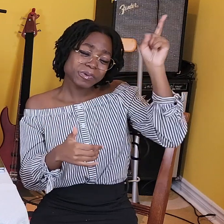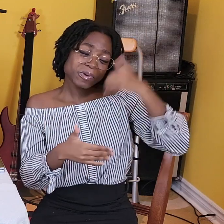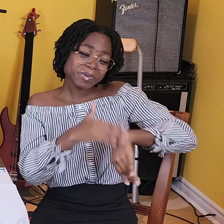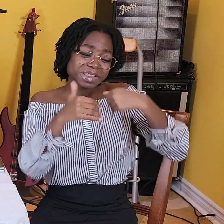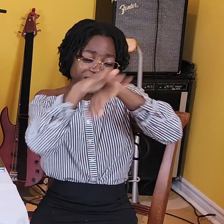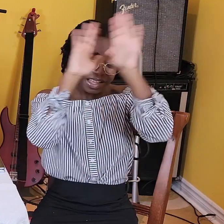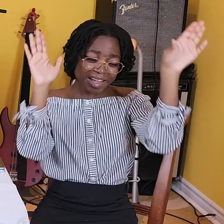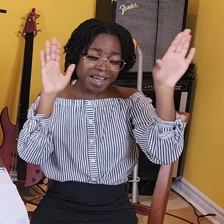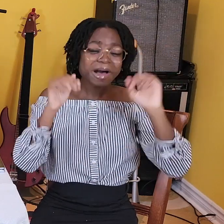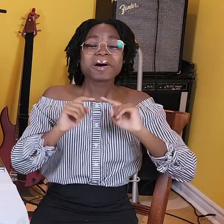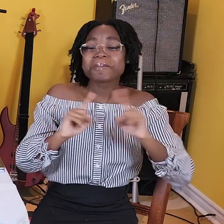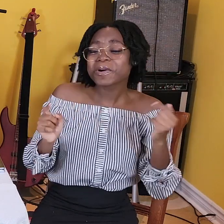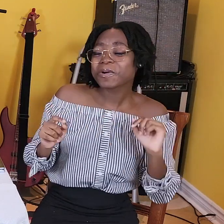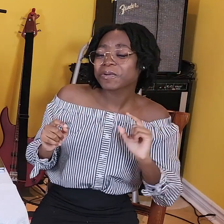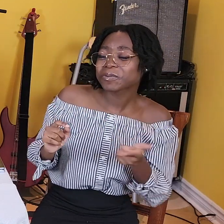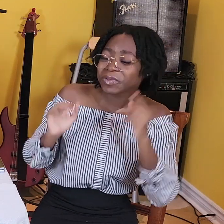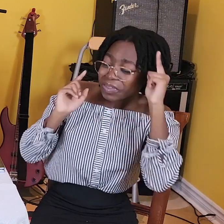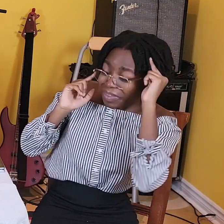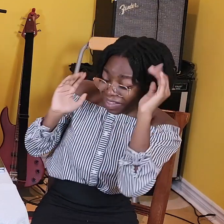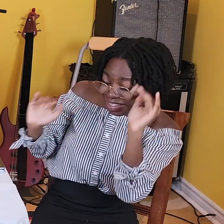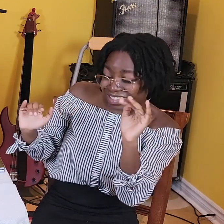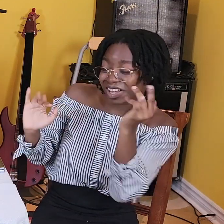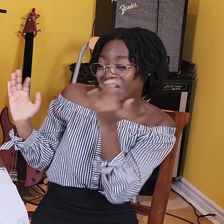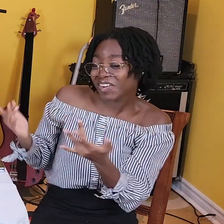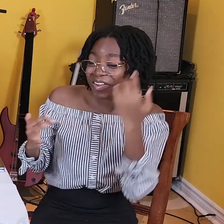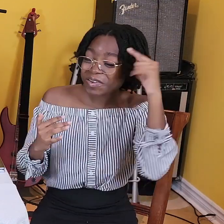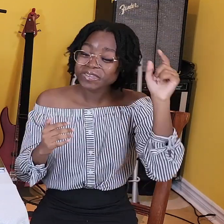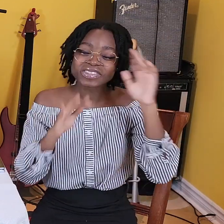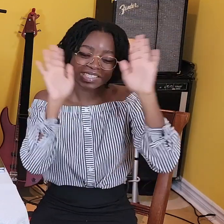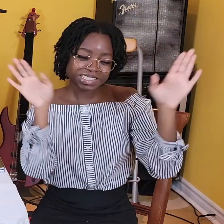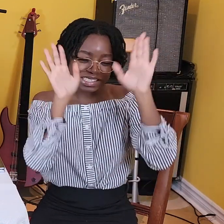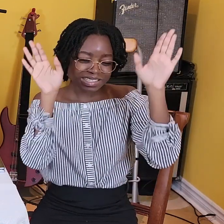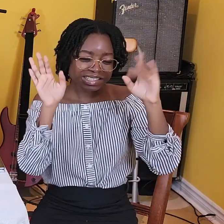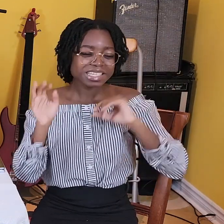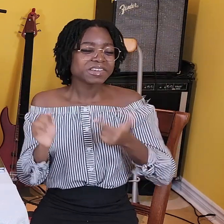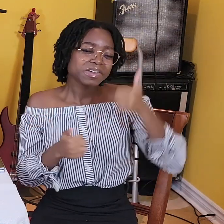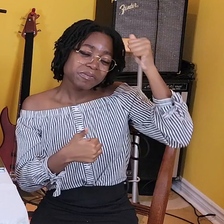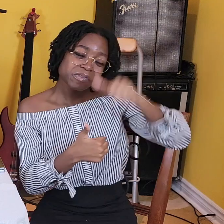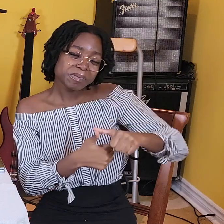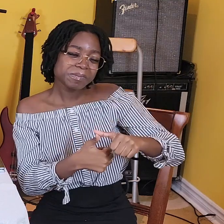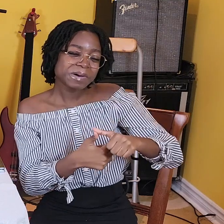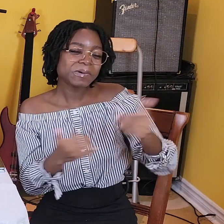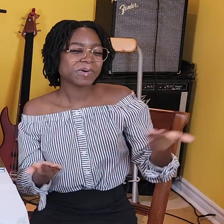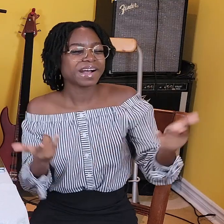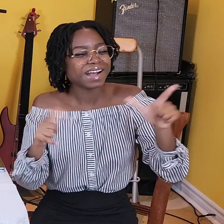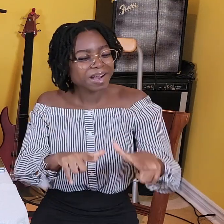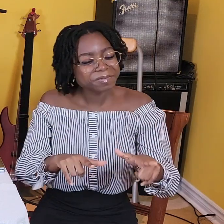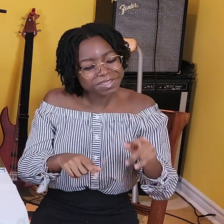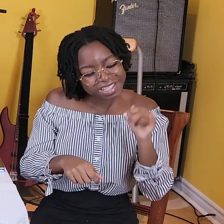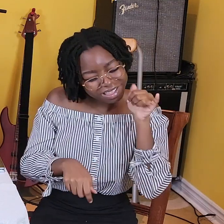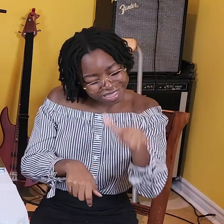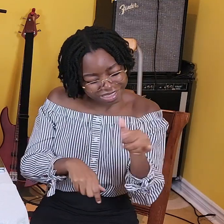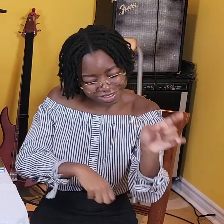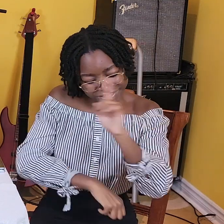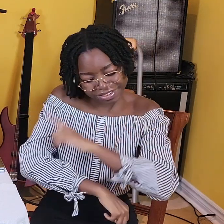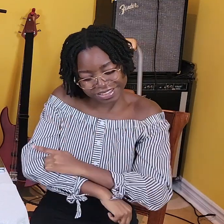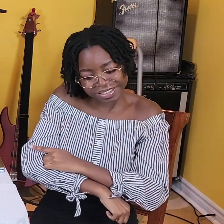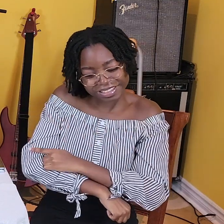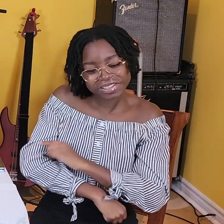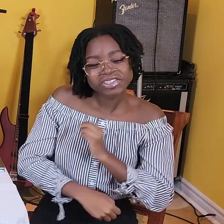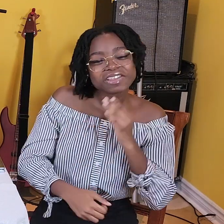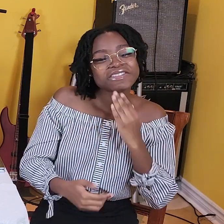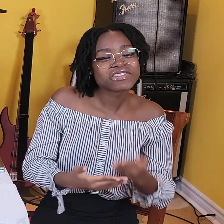when we again go through your word and are reminded of what you did on that day. So thank you, O